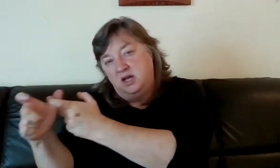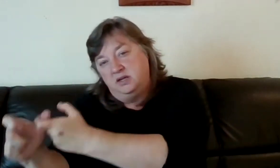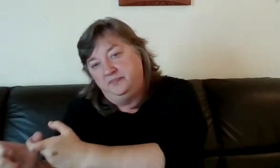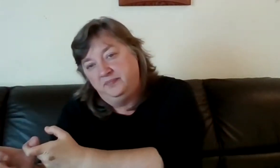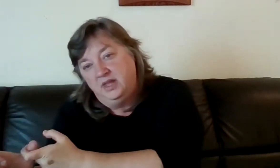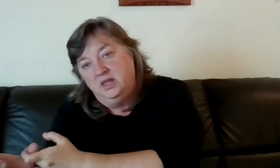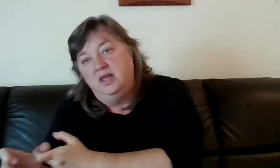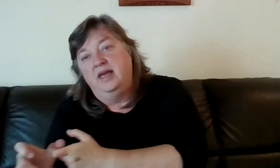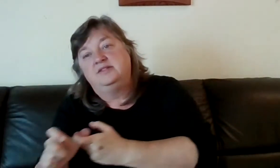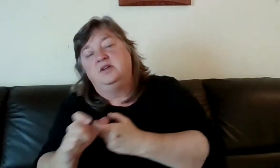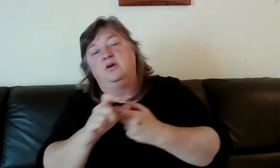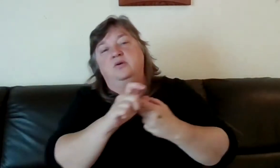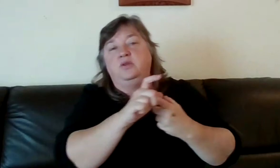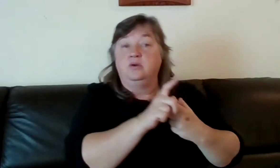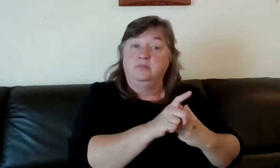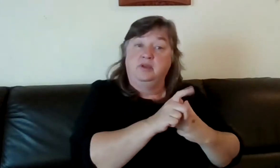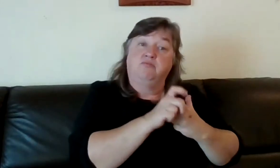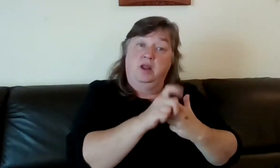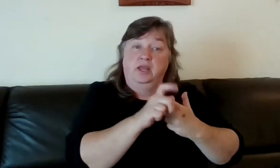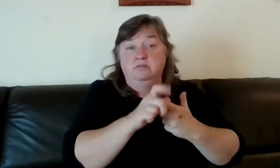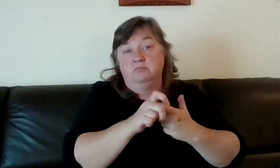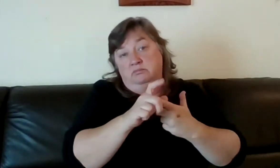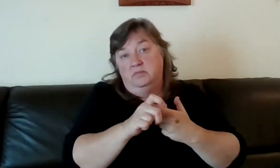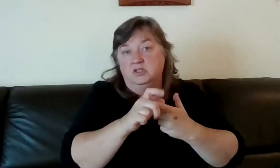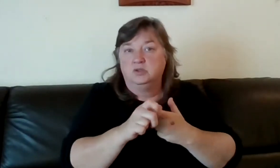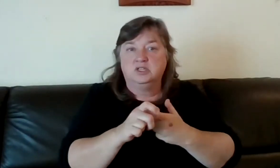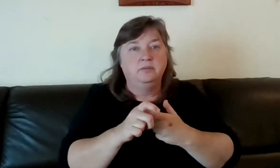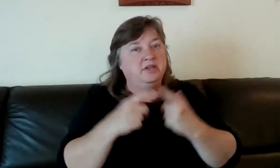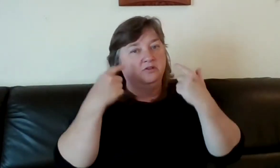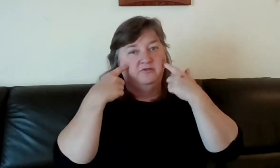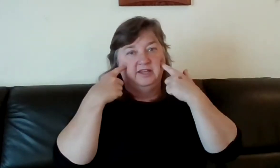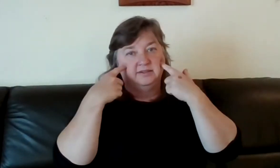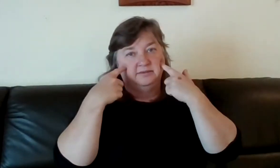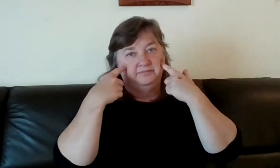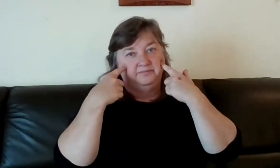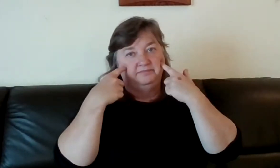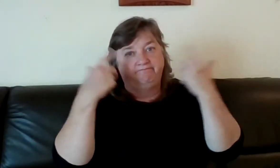Run. And so you could be running. So it's going to be in your face.